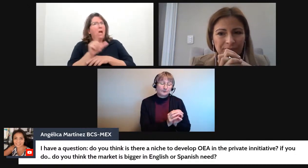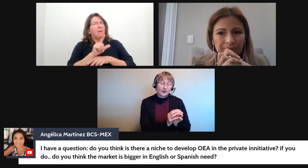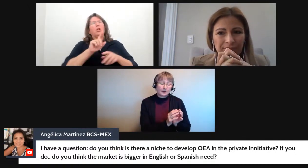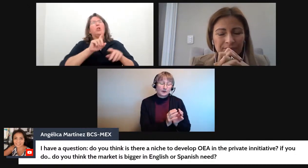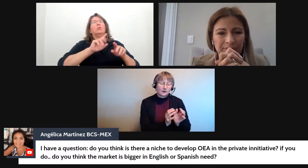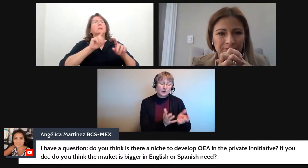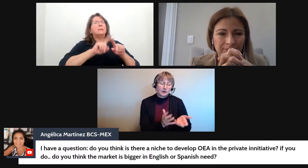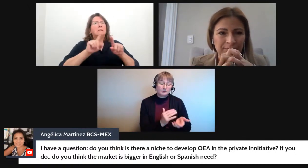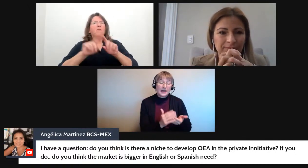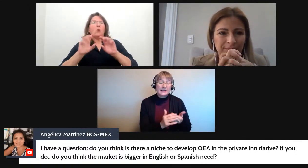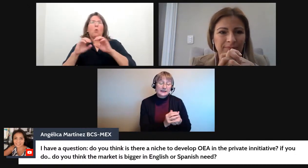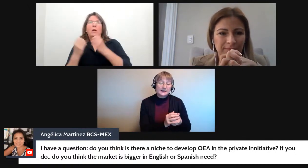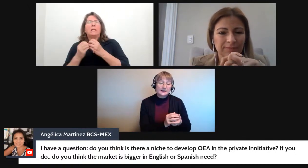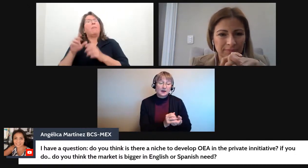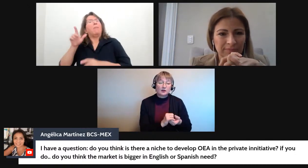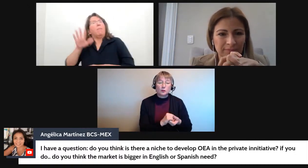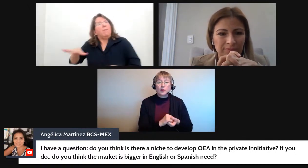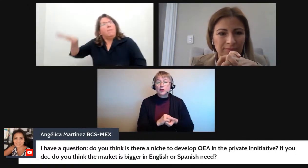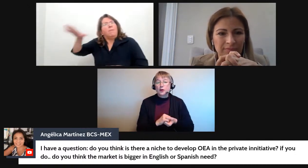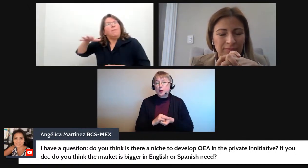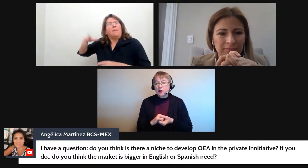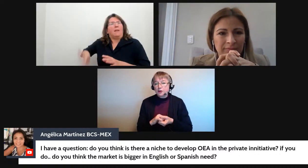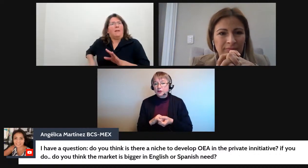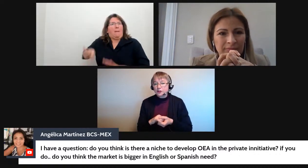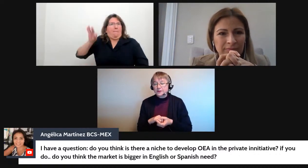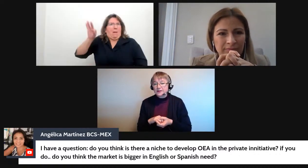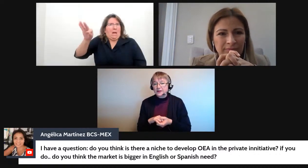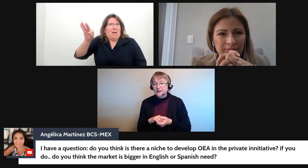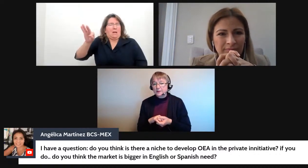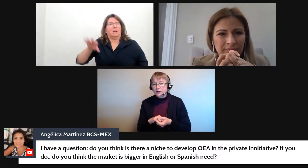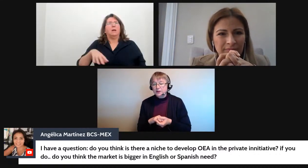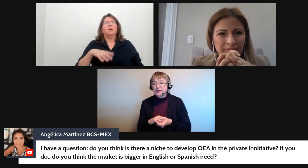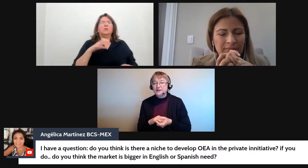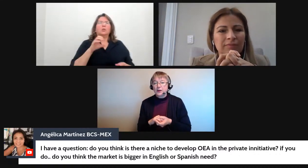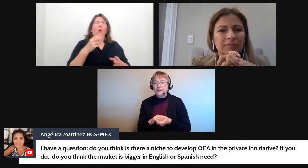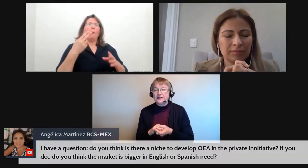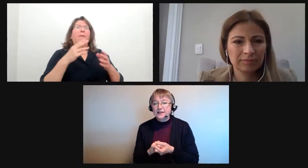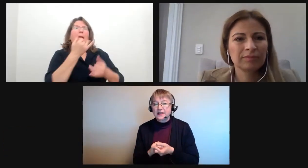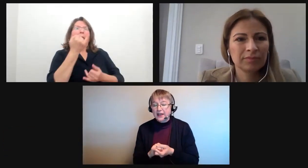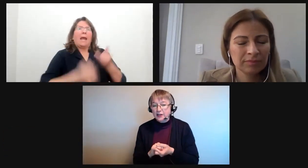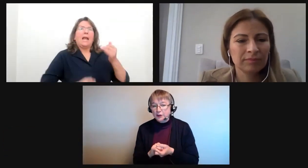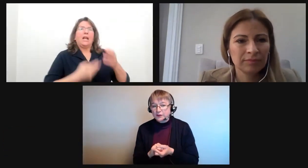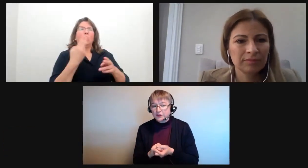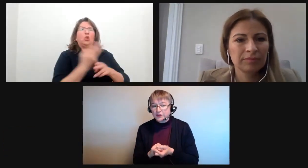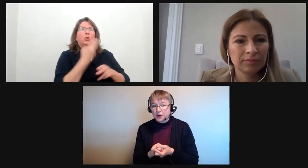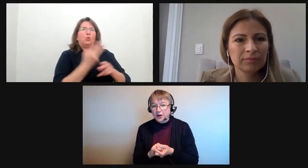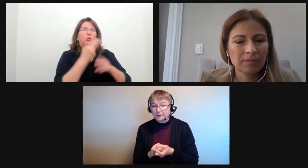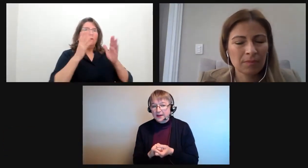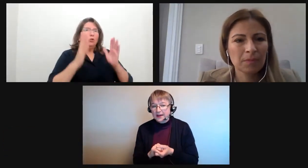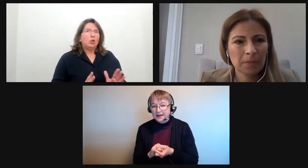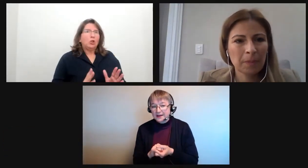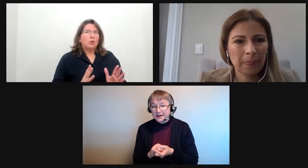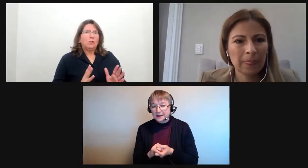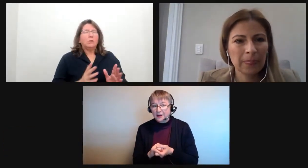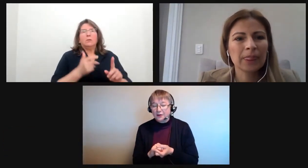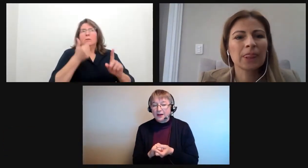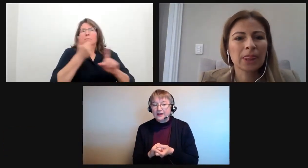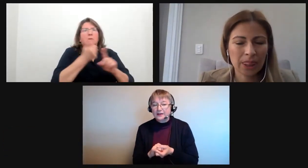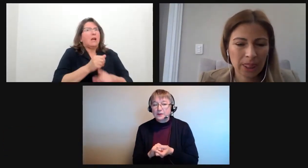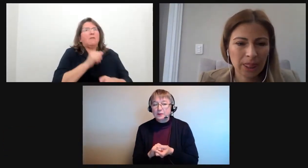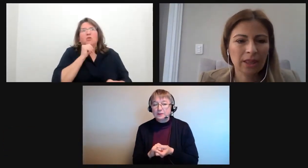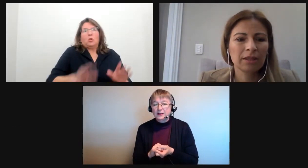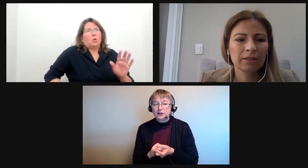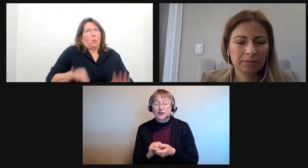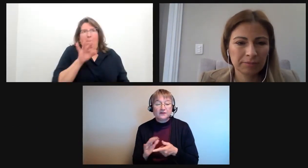um, basis, what are your partnerships in the community so at least the end users are not paying?